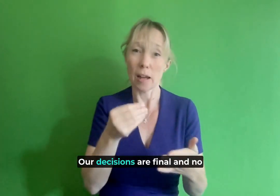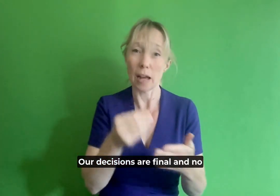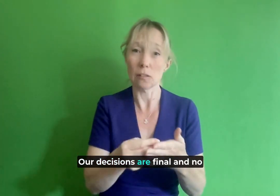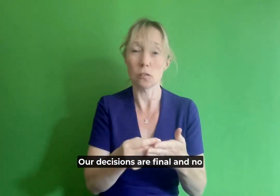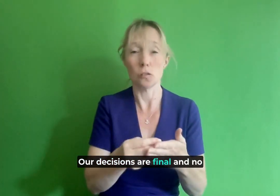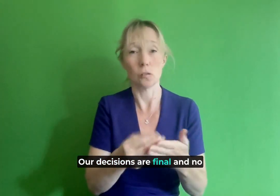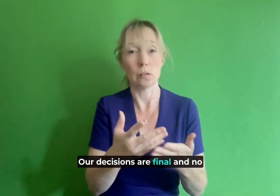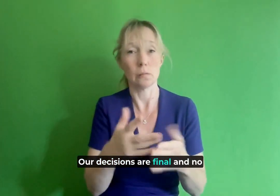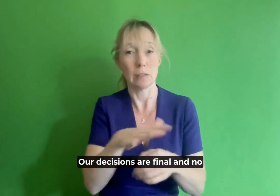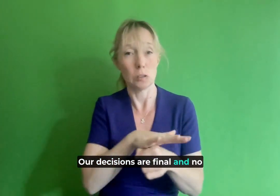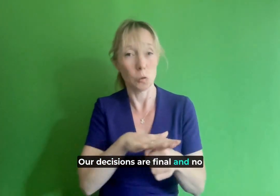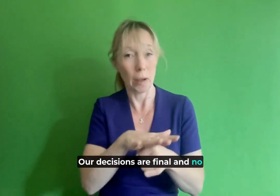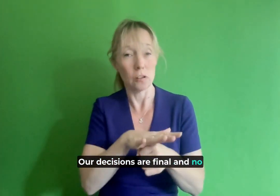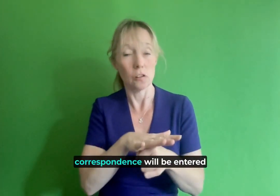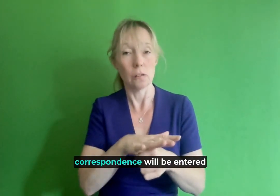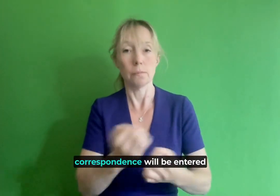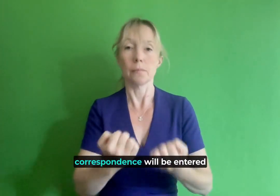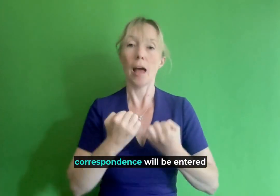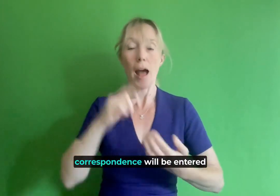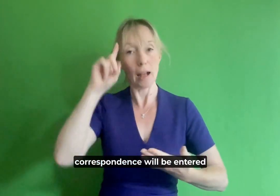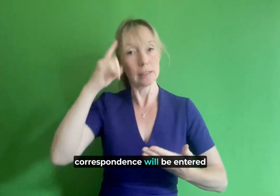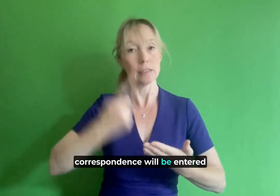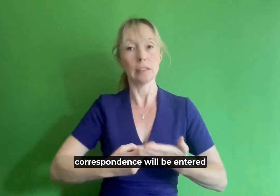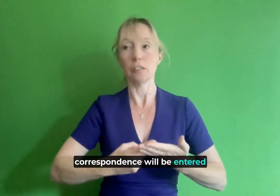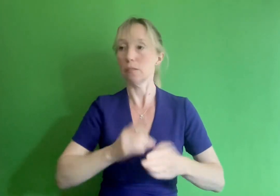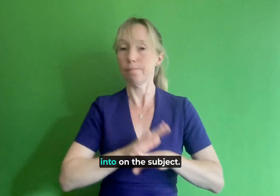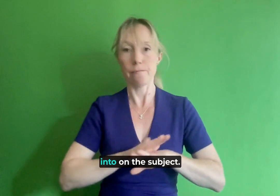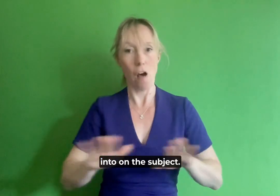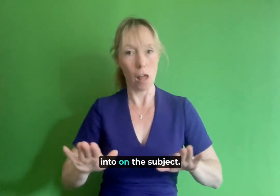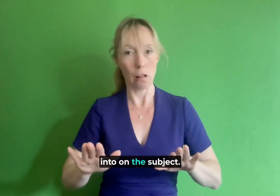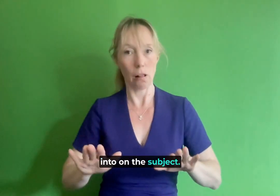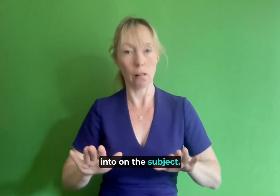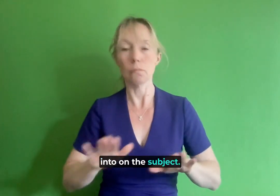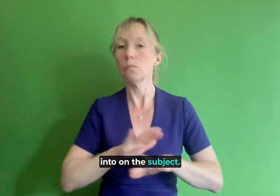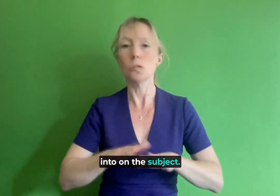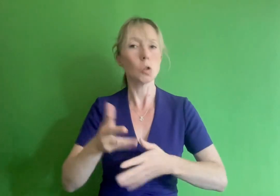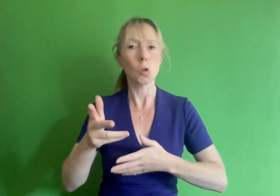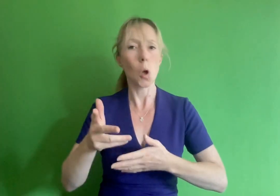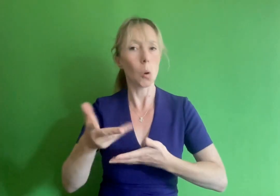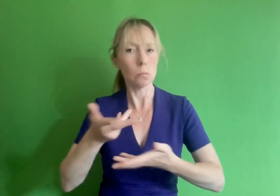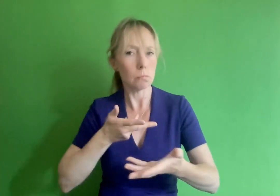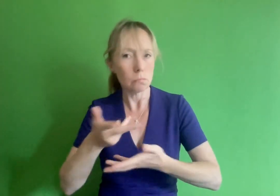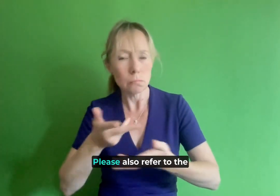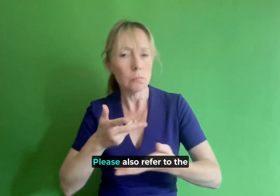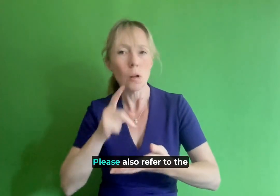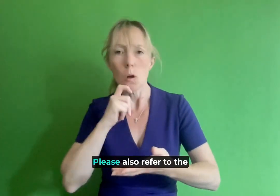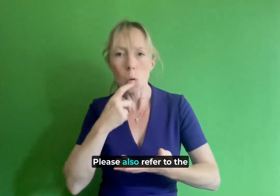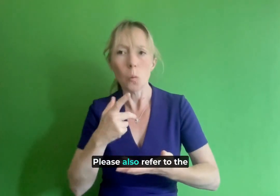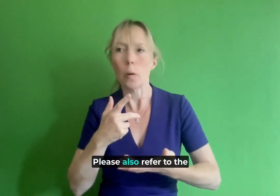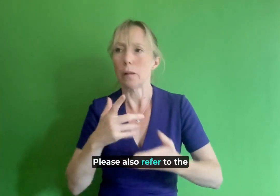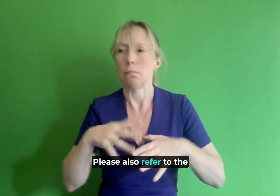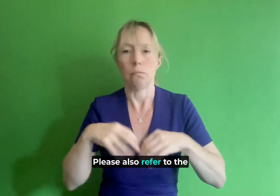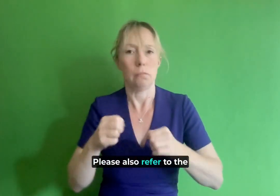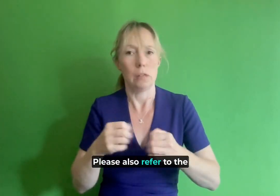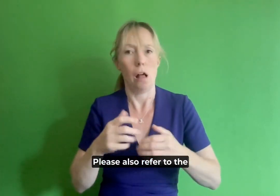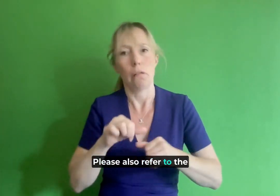are final, and no correspondence will be entered into on the subject. Please also refer to